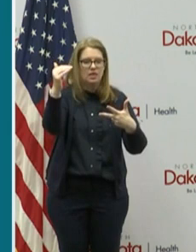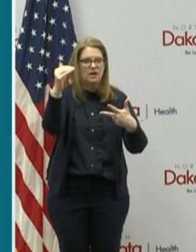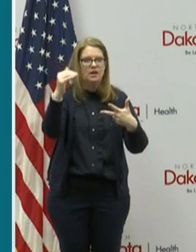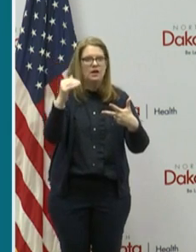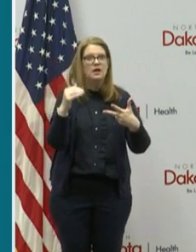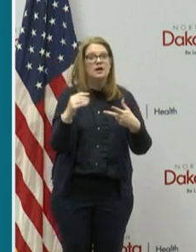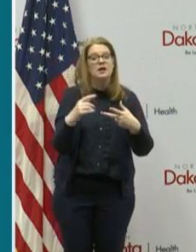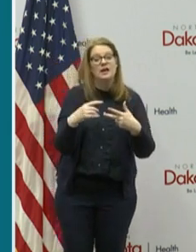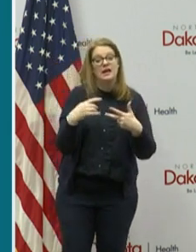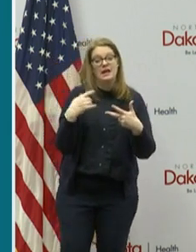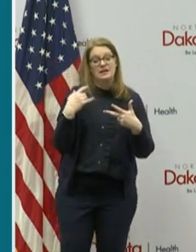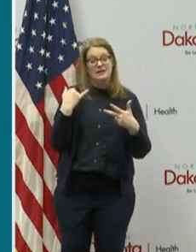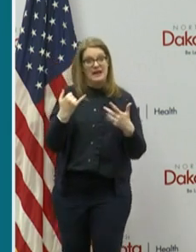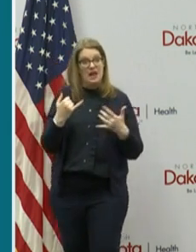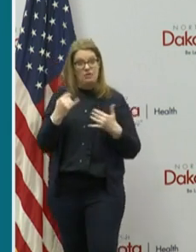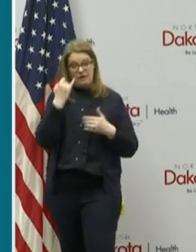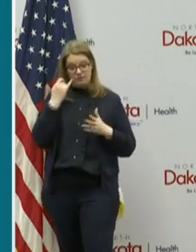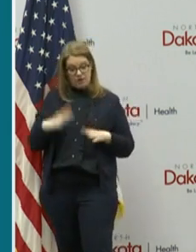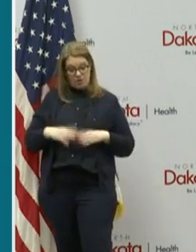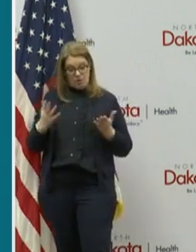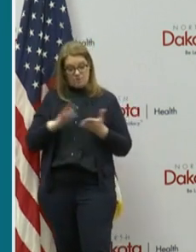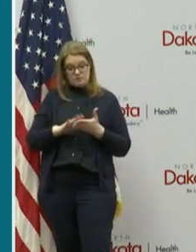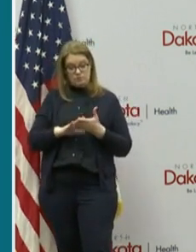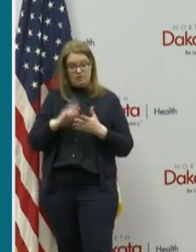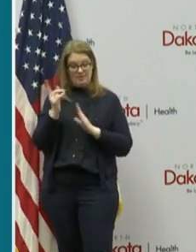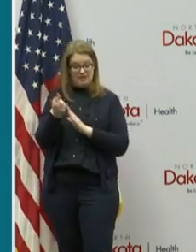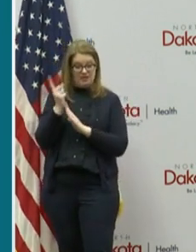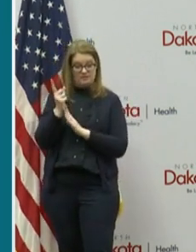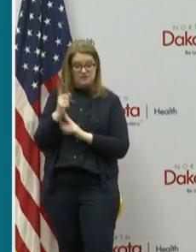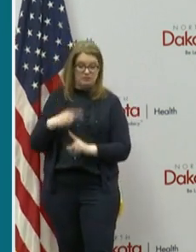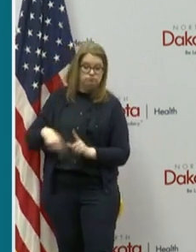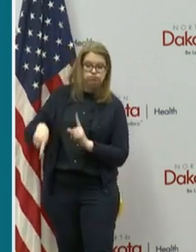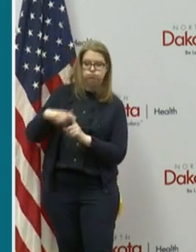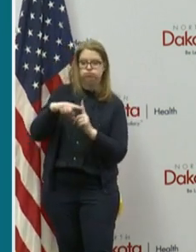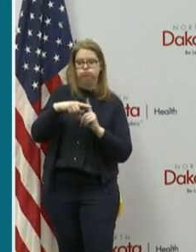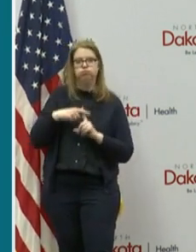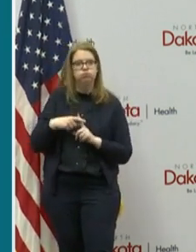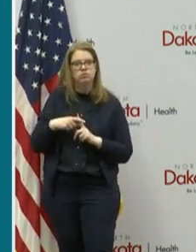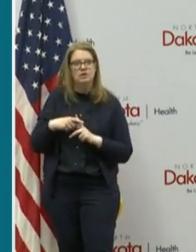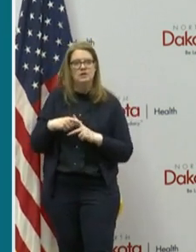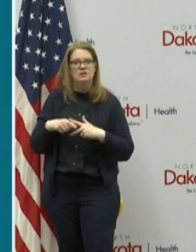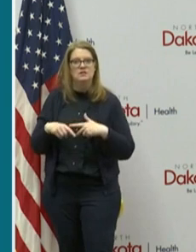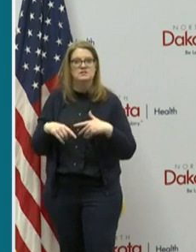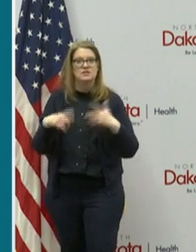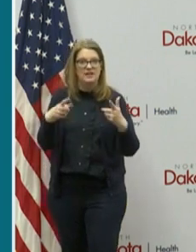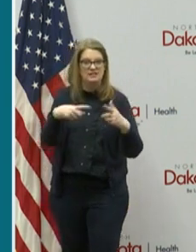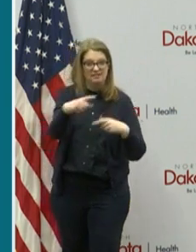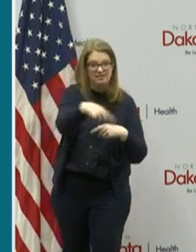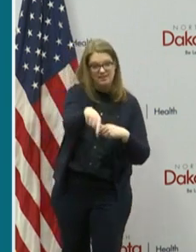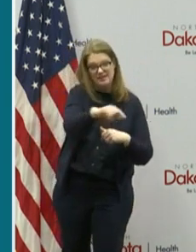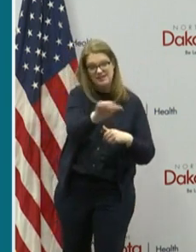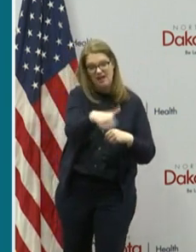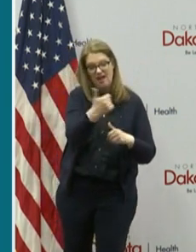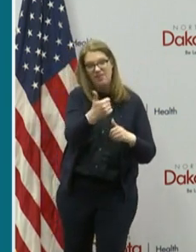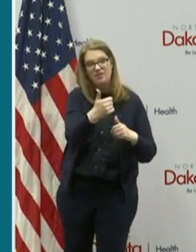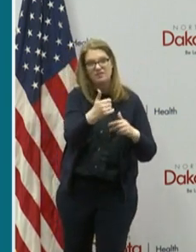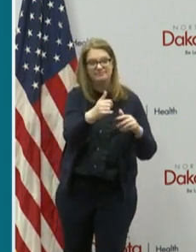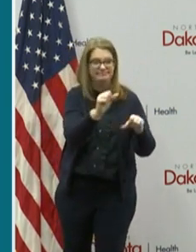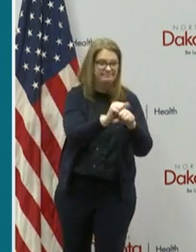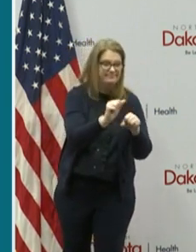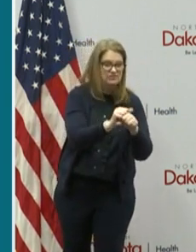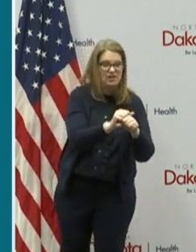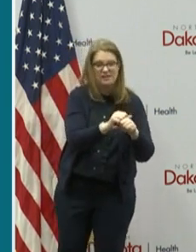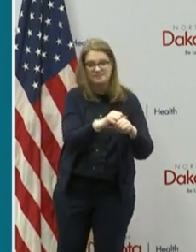it perhaps to those that are less vulnerable. And again, during this capacity building time, we've got to manage risk. And so this